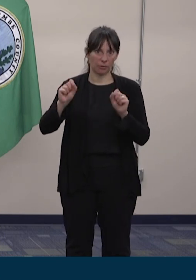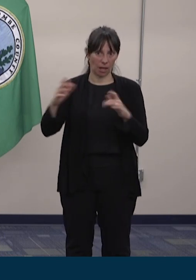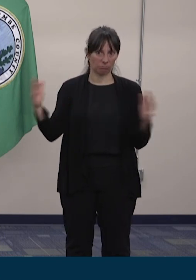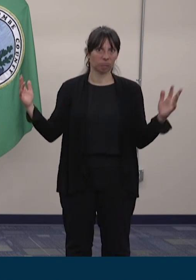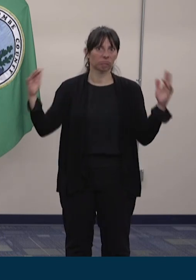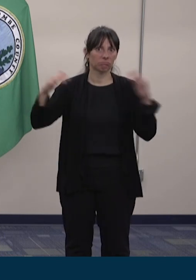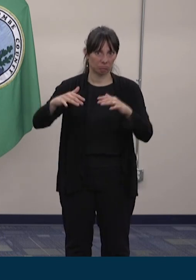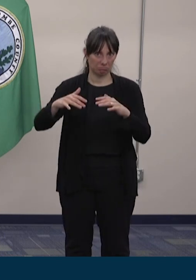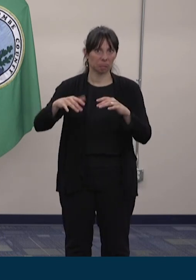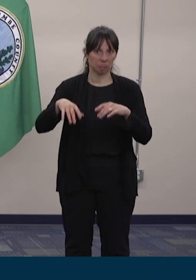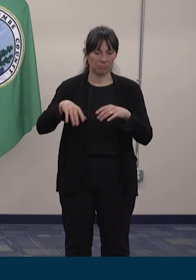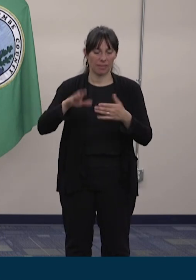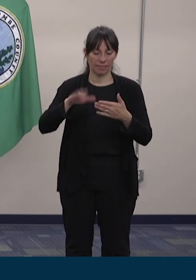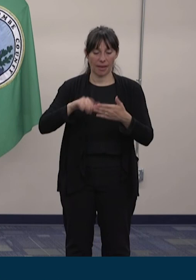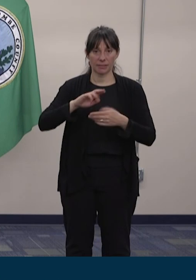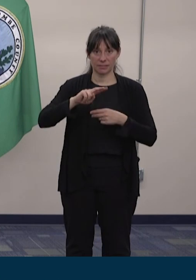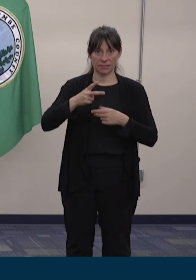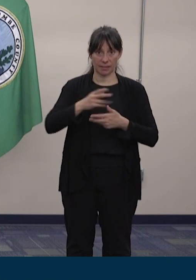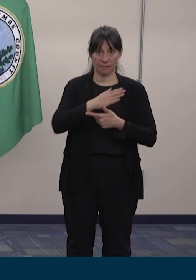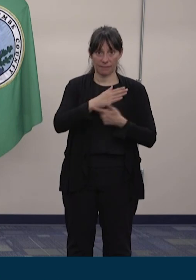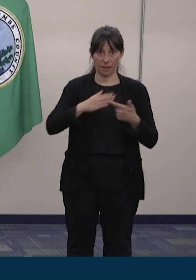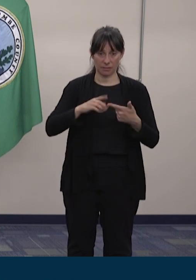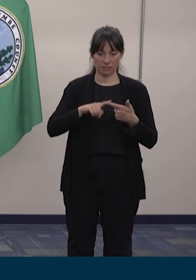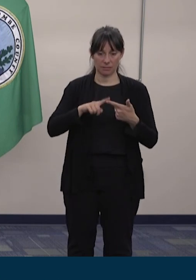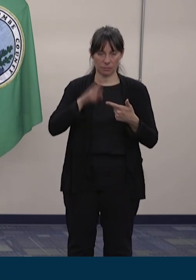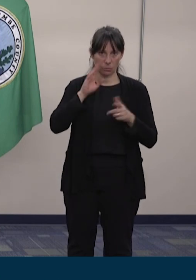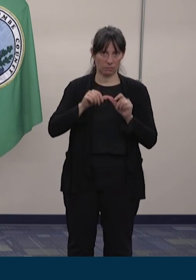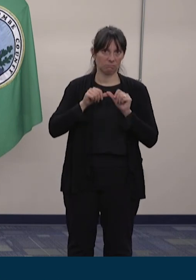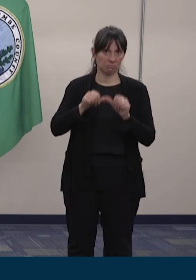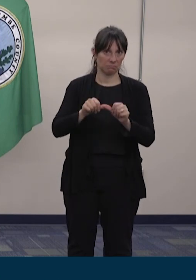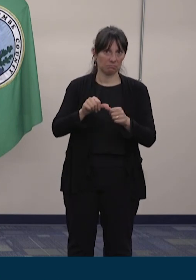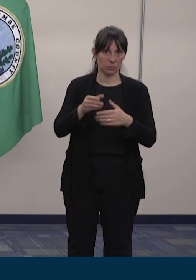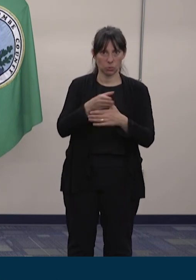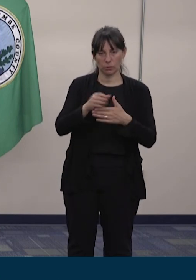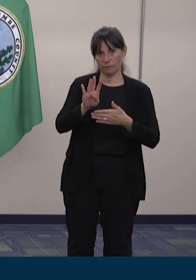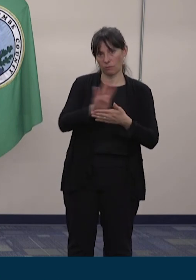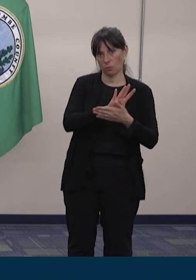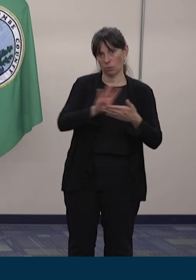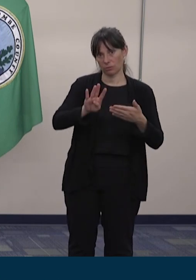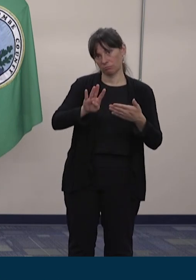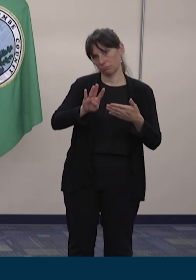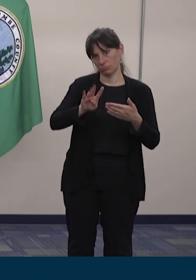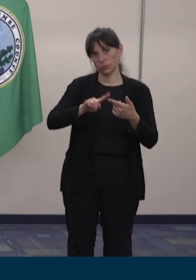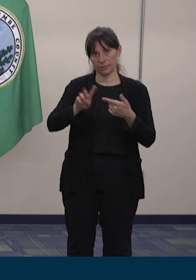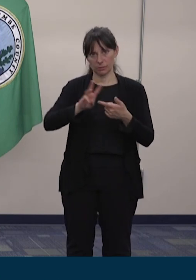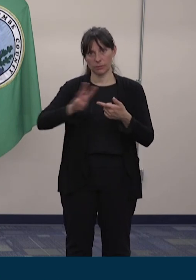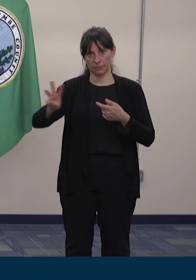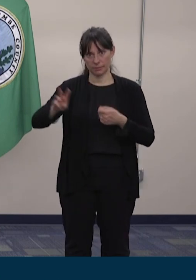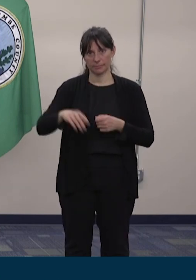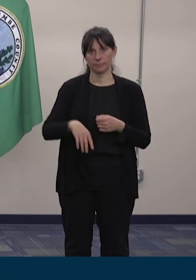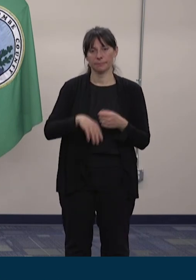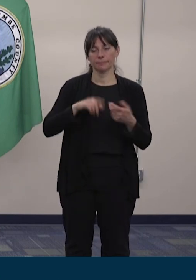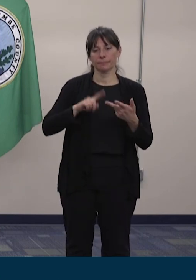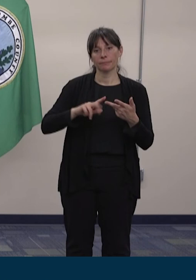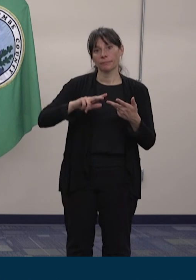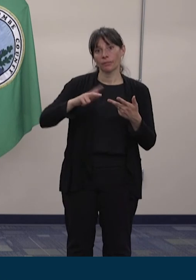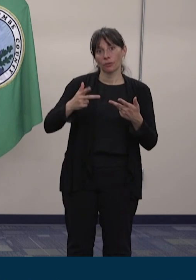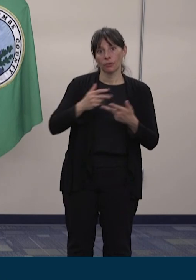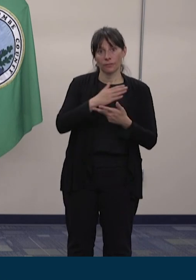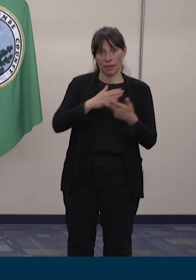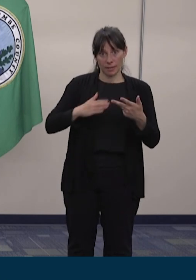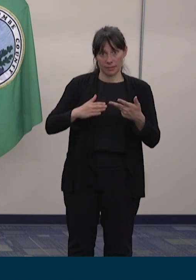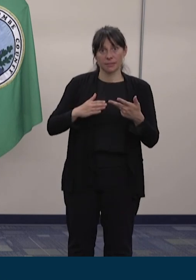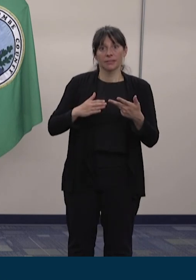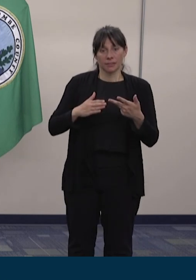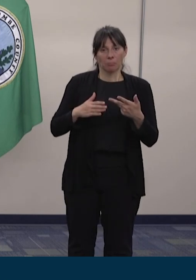lugares de 2 fe. is scheduled to last Y se for 4 to supone que la 6 fase 2 weeks. es de 4 a 6 semanas. Phase La 3 fase will see 3 increased capacity